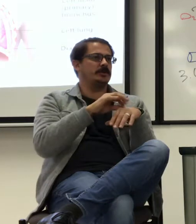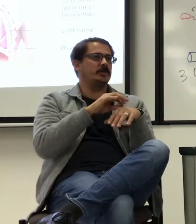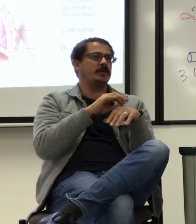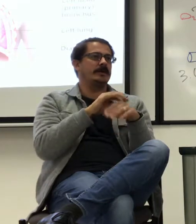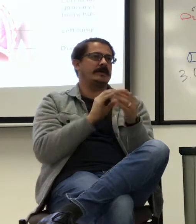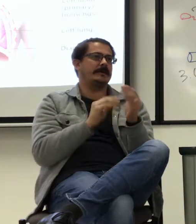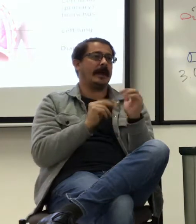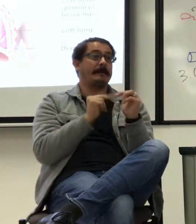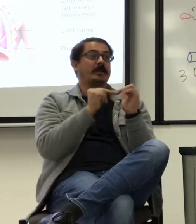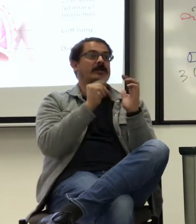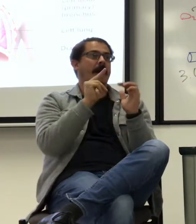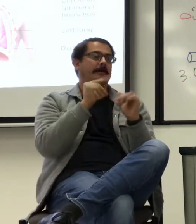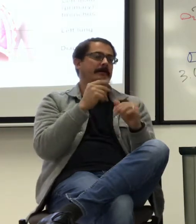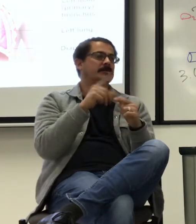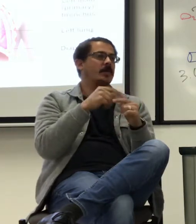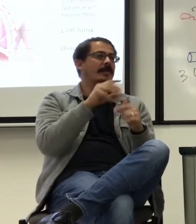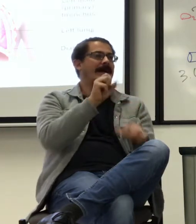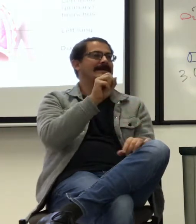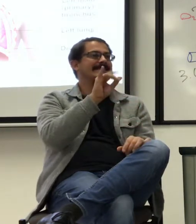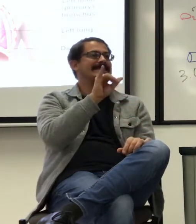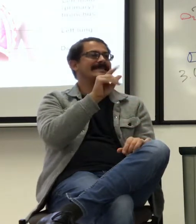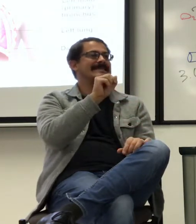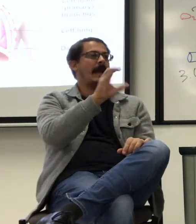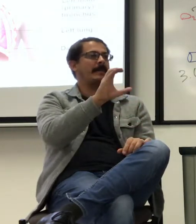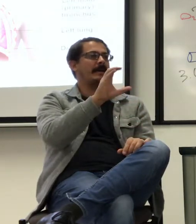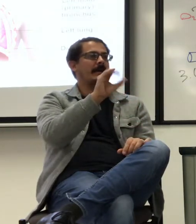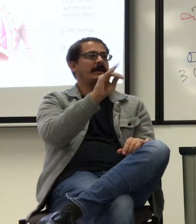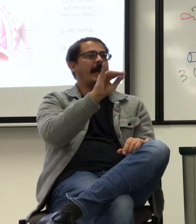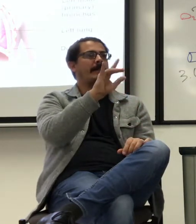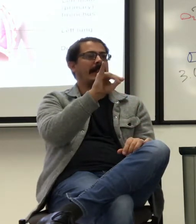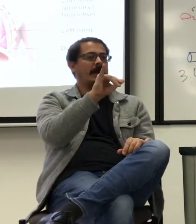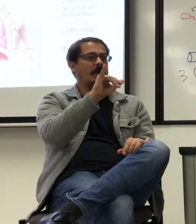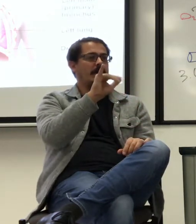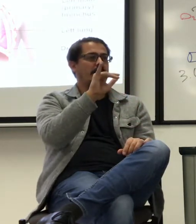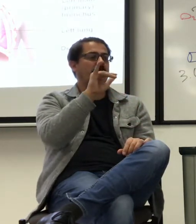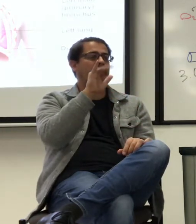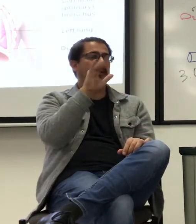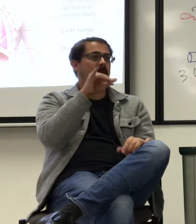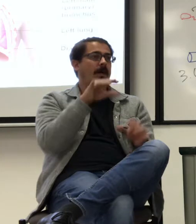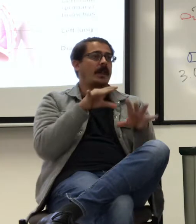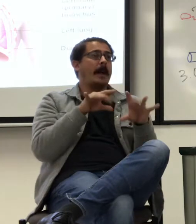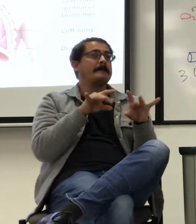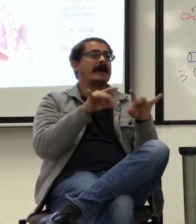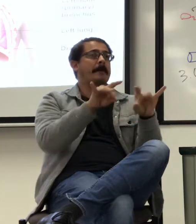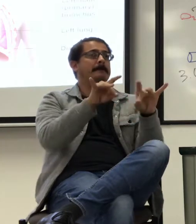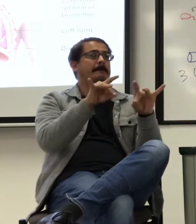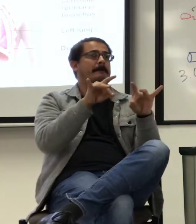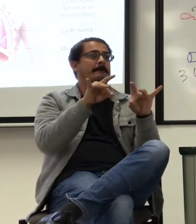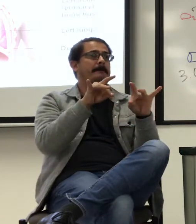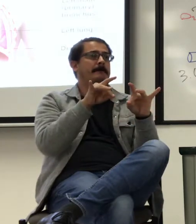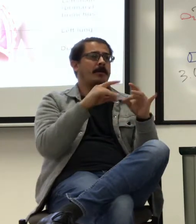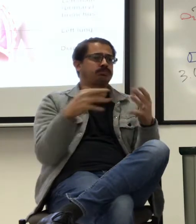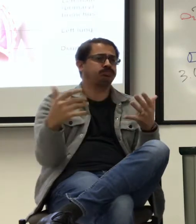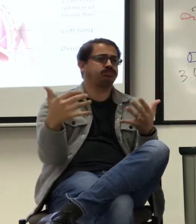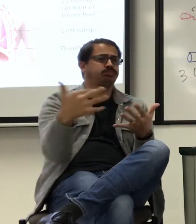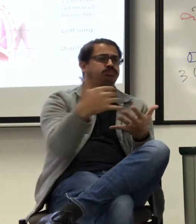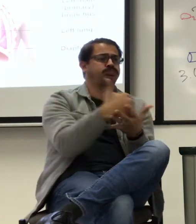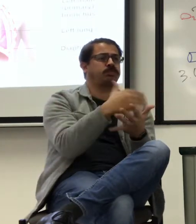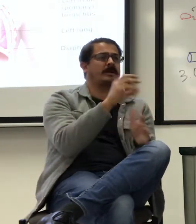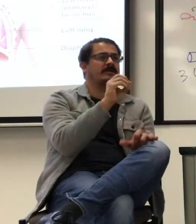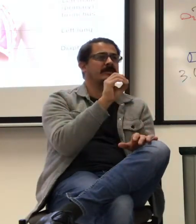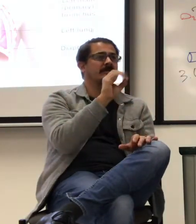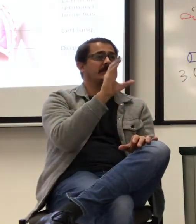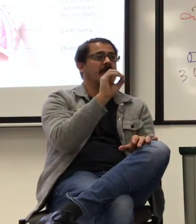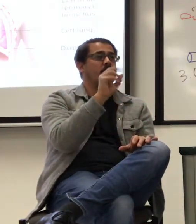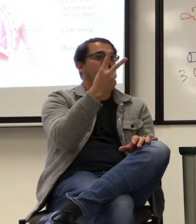So the systemic capillaries are going to pick up the CO2. See, it's